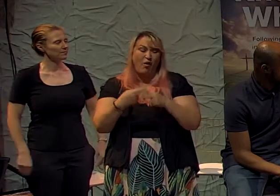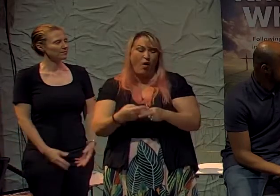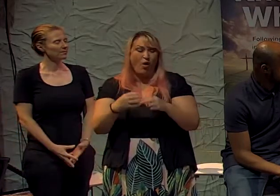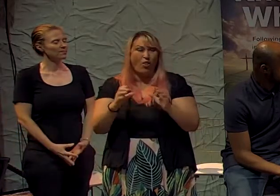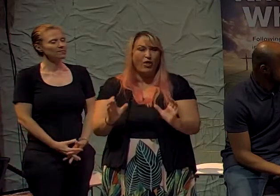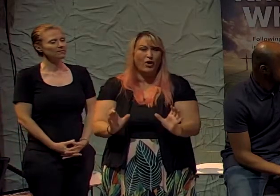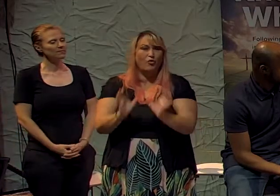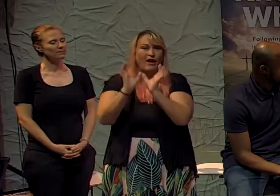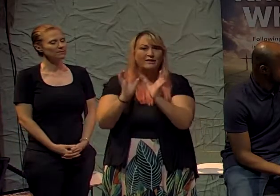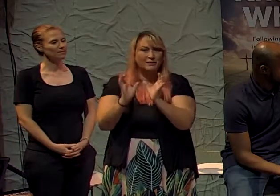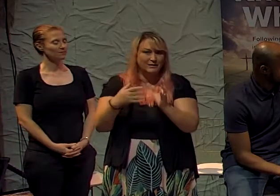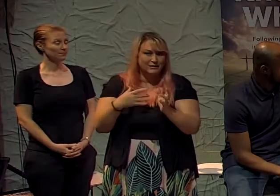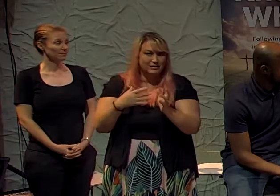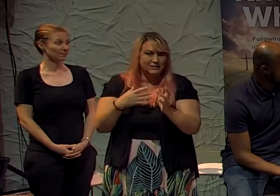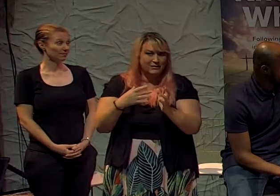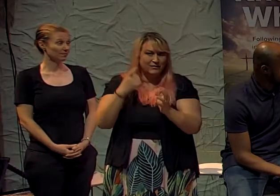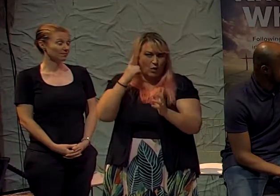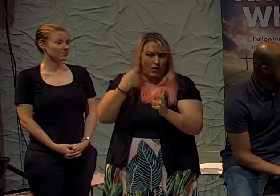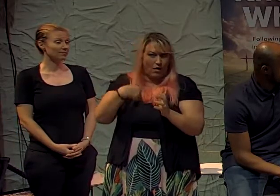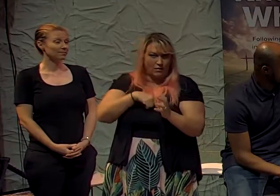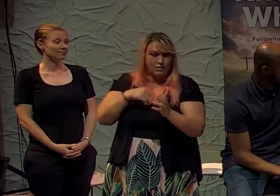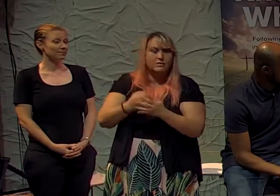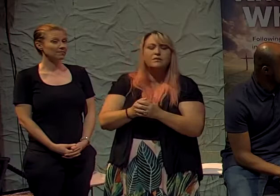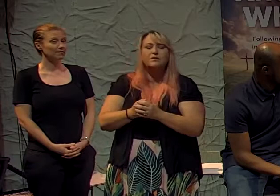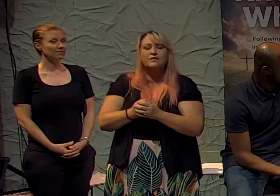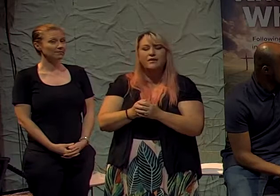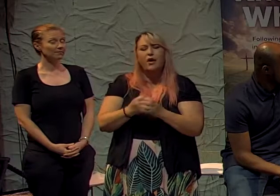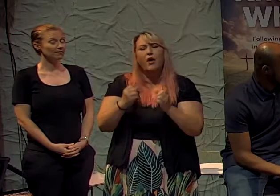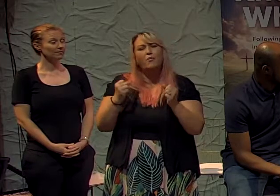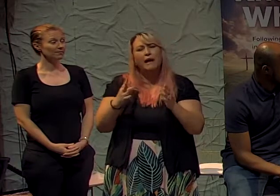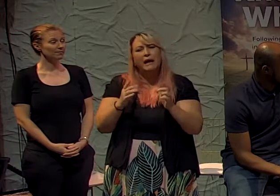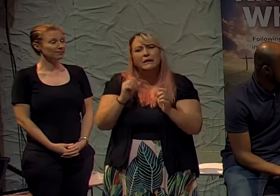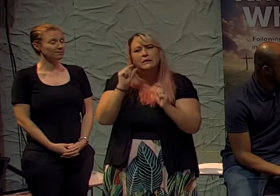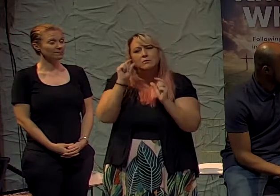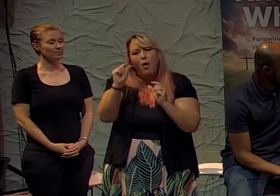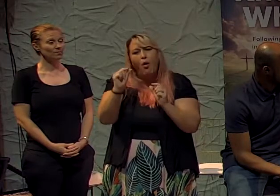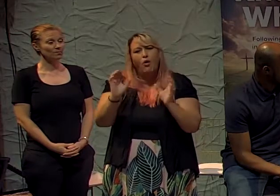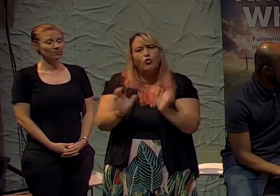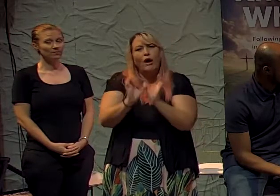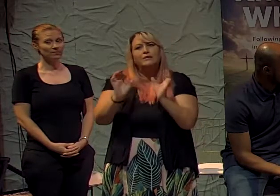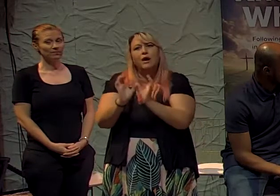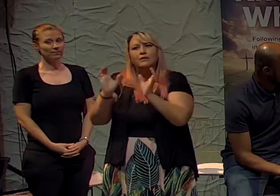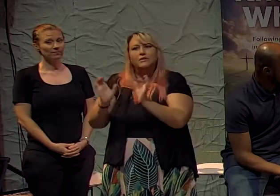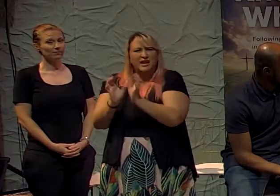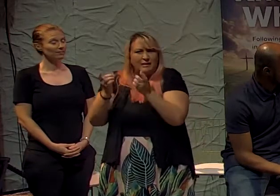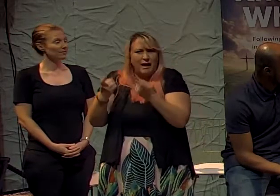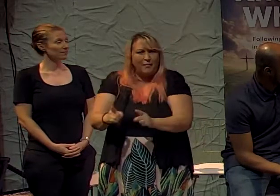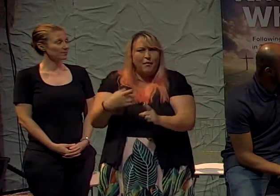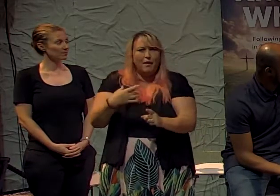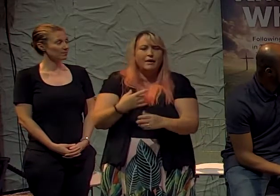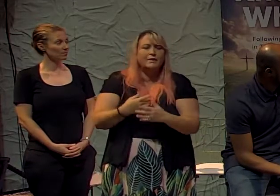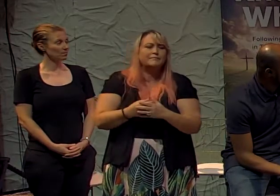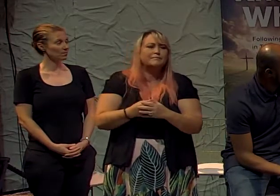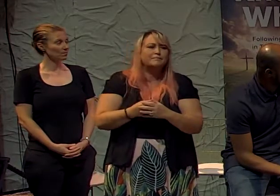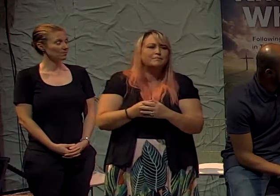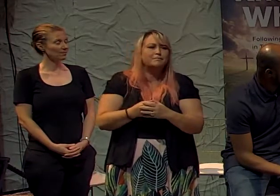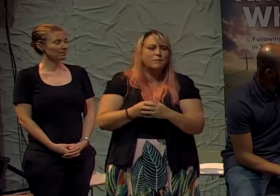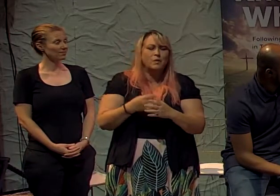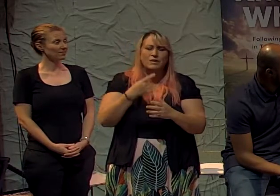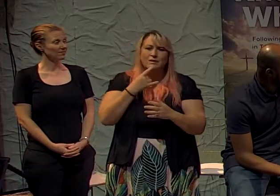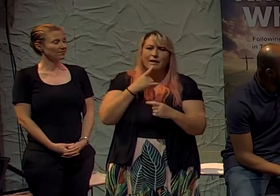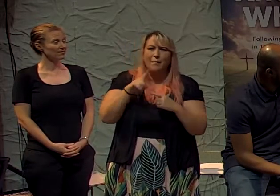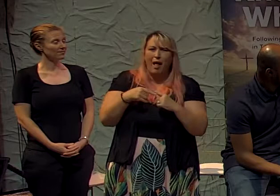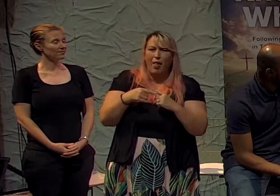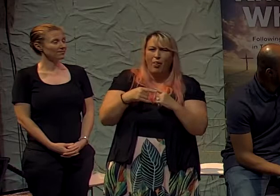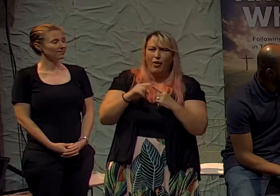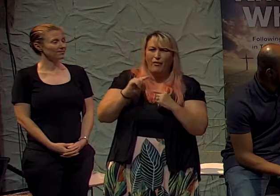marriage. But like you guys said, there are many little ones that, and just what you said about the beginning, that